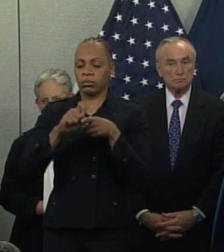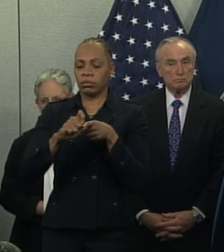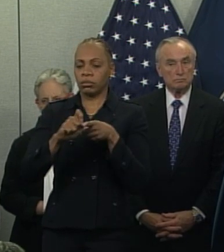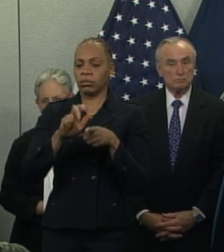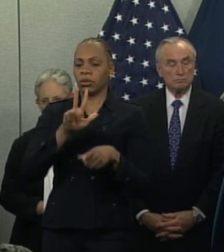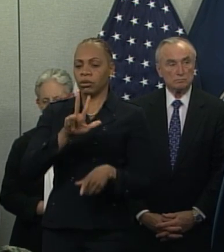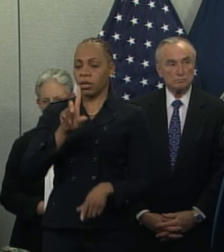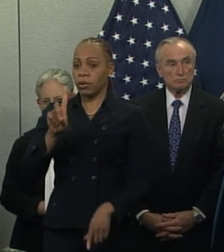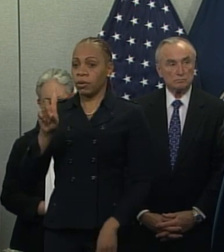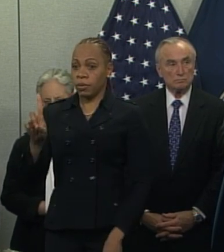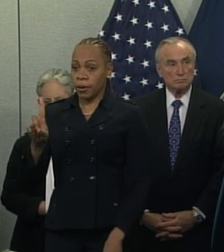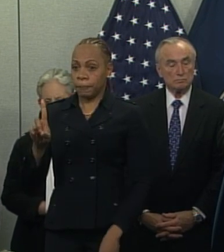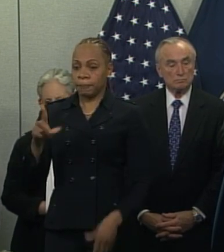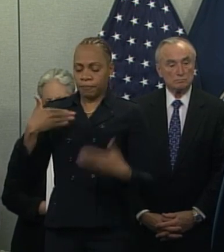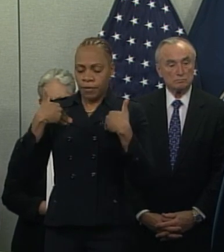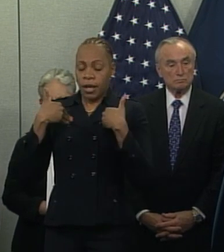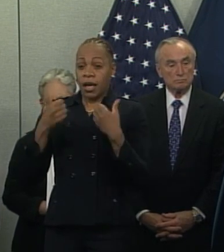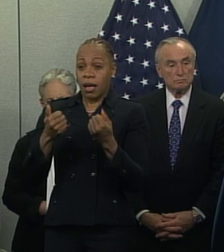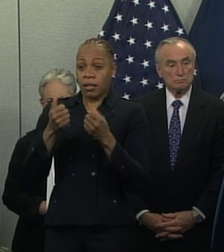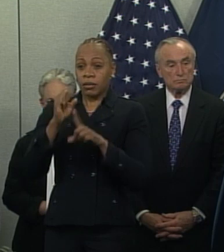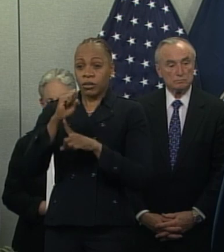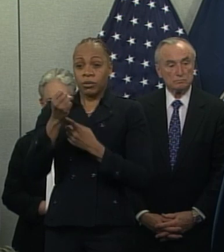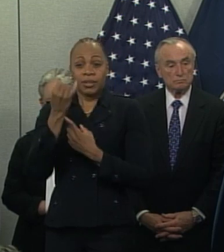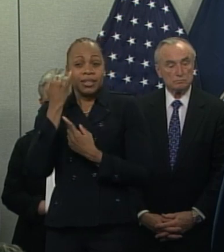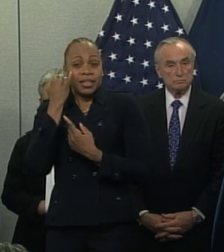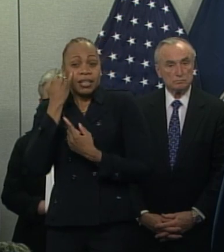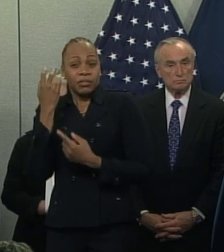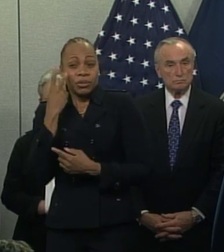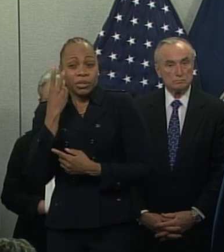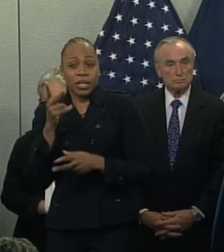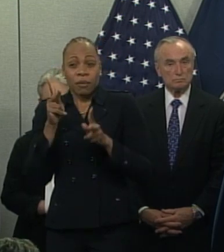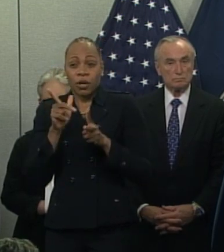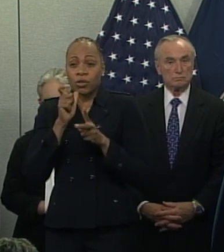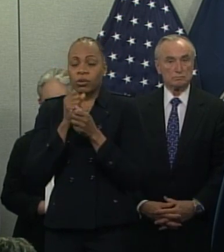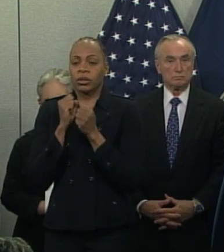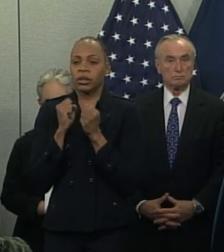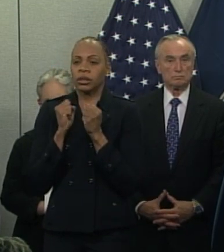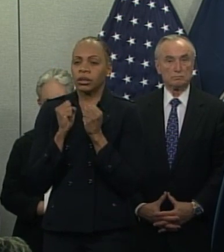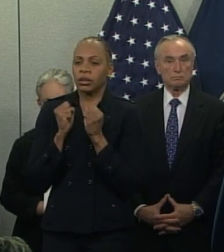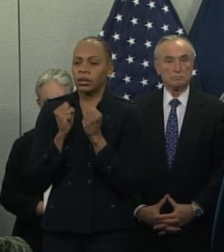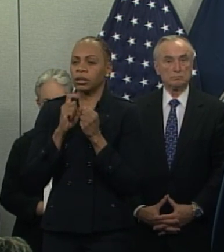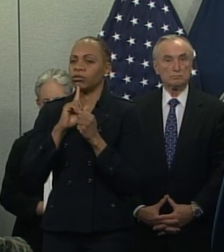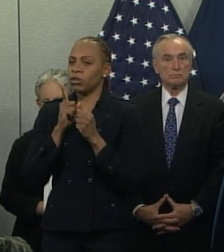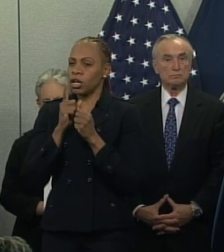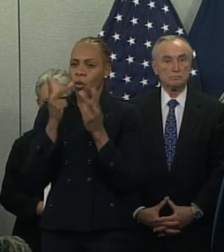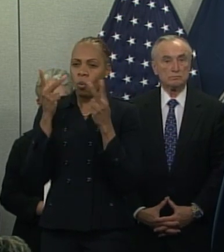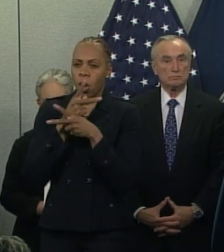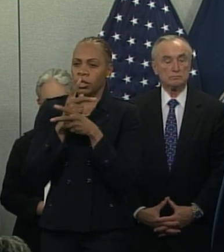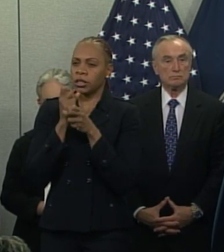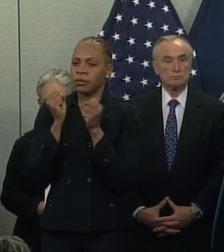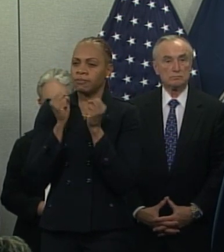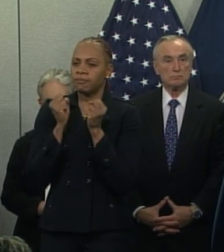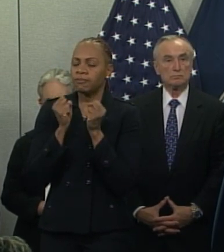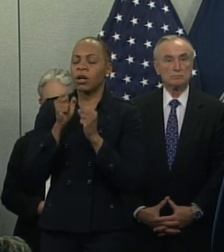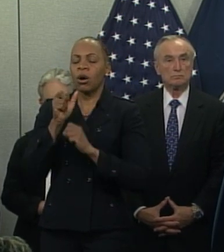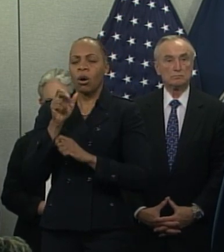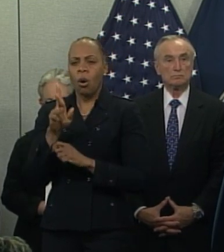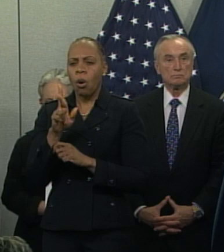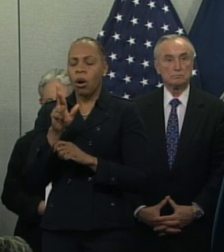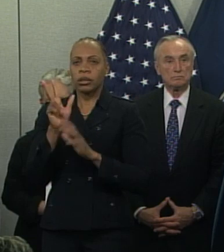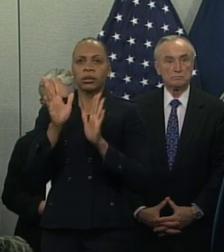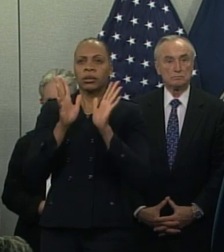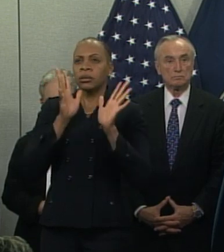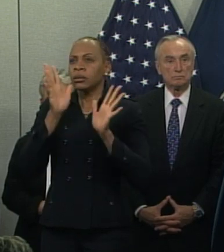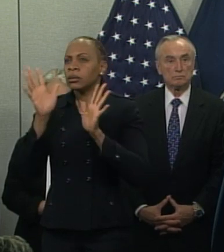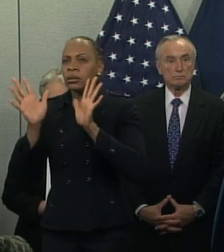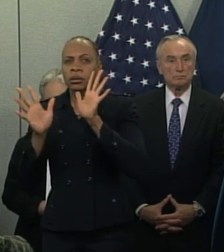On another health note, if you see someone who appears to be shivering in a very intense manner or seems to be